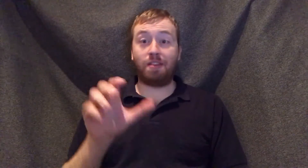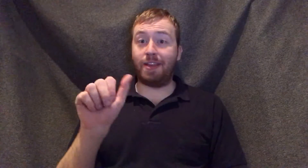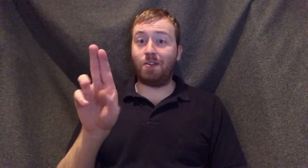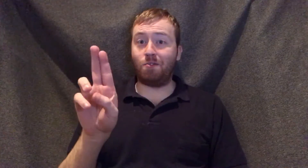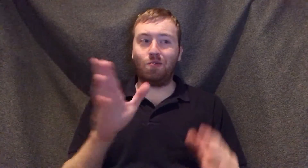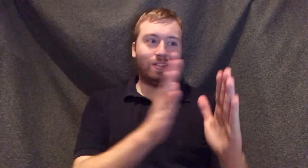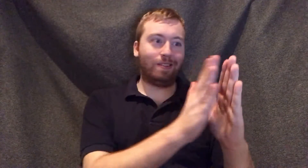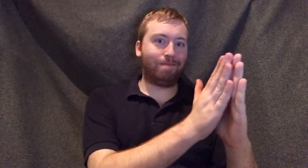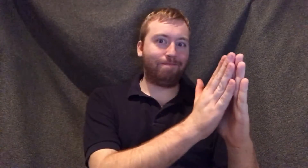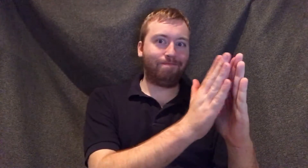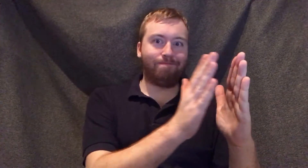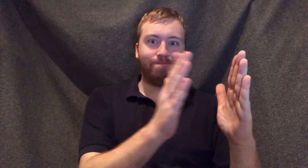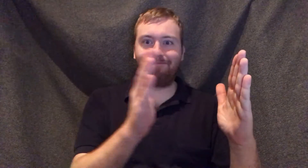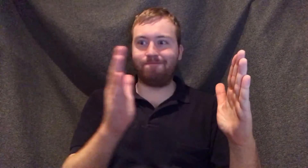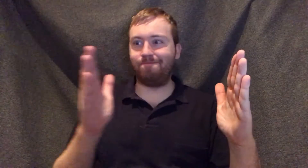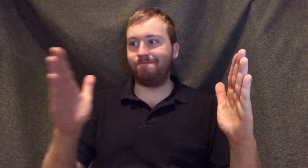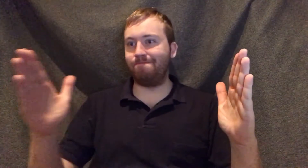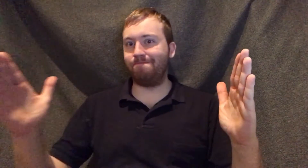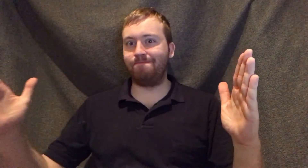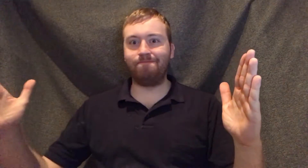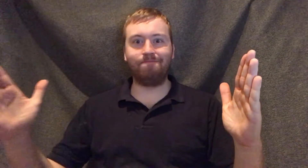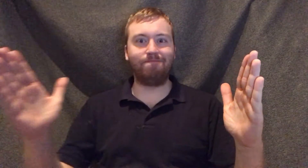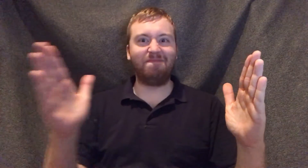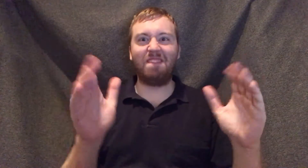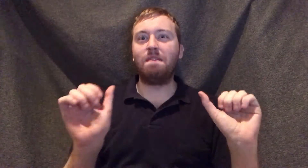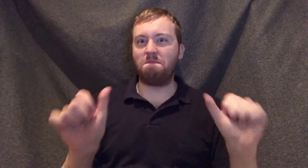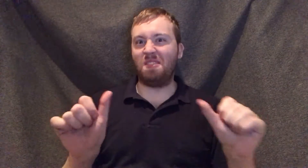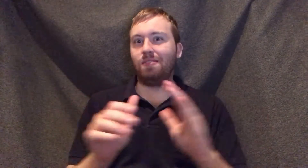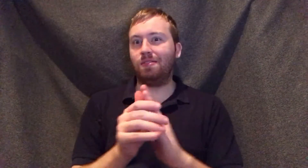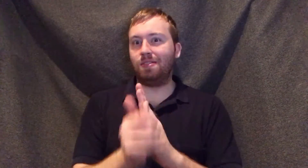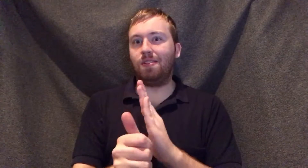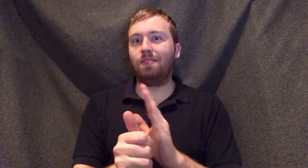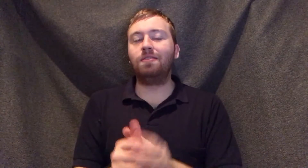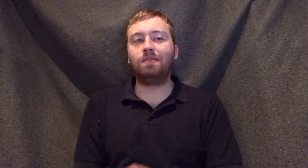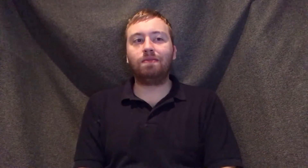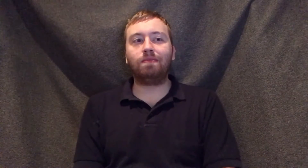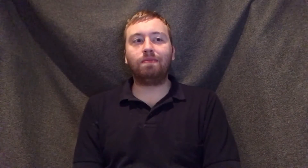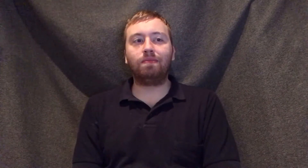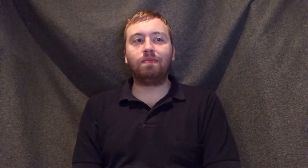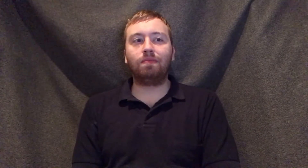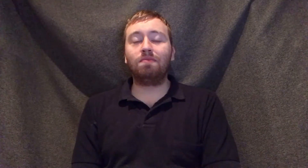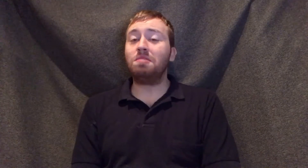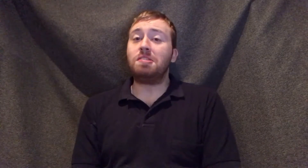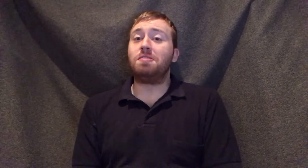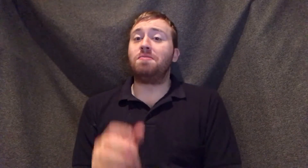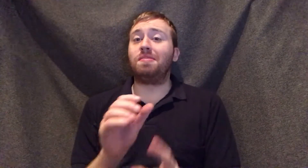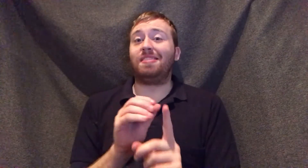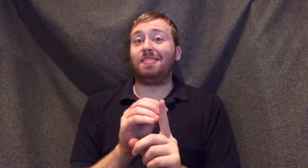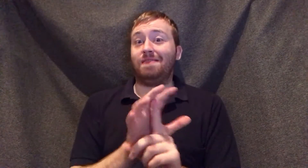Autism impacts on verbal and non-verbal communication. It can affect the ability to understand, process and use language.